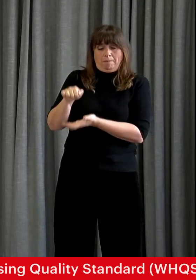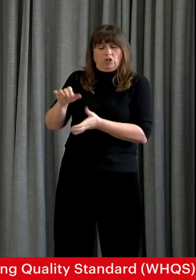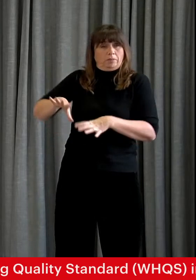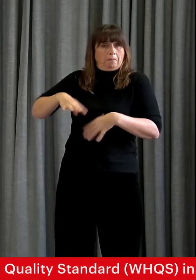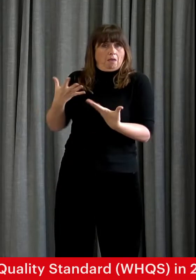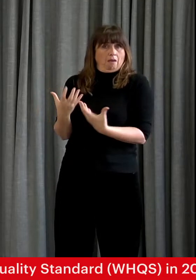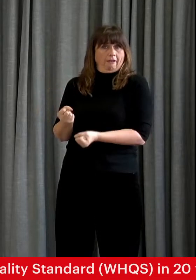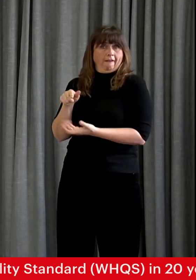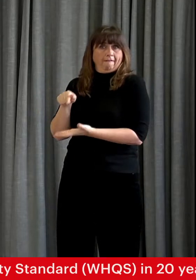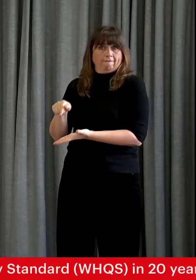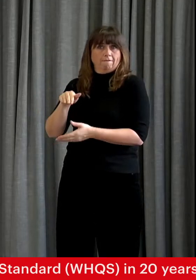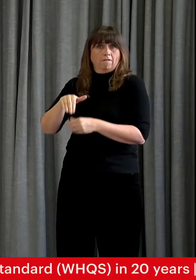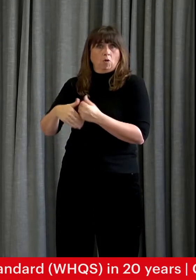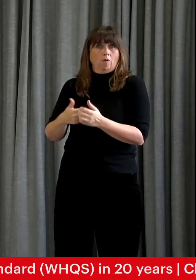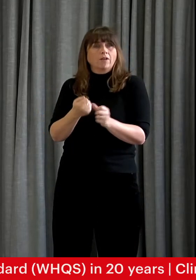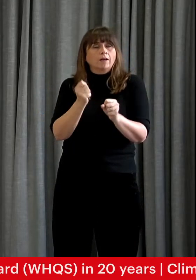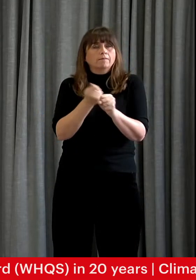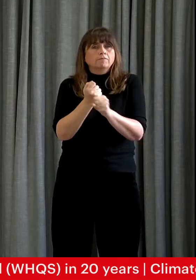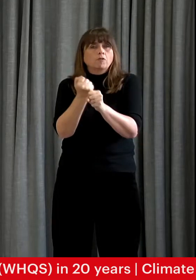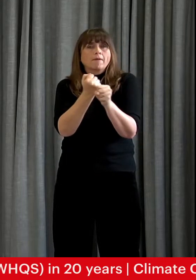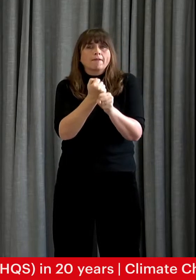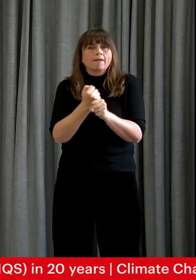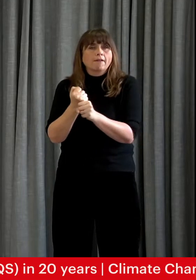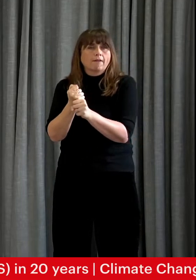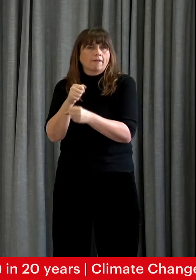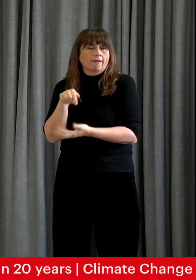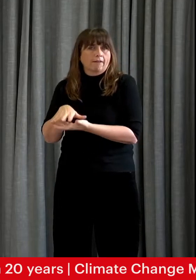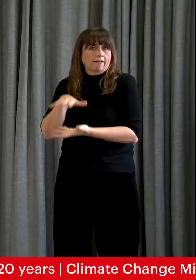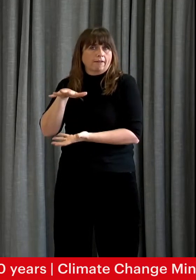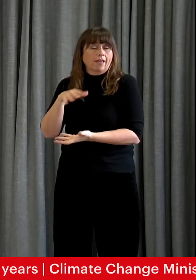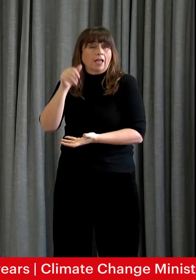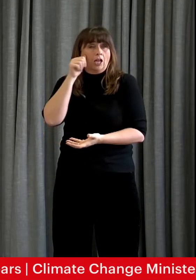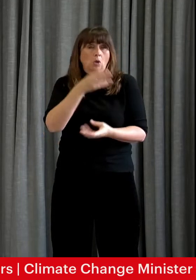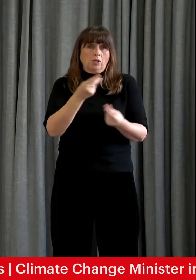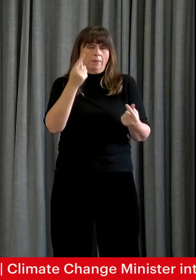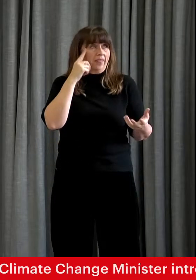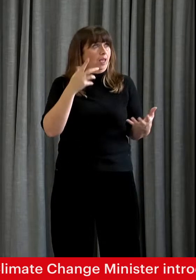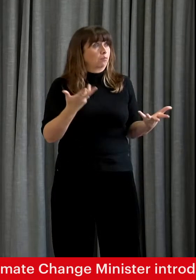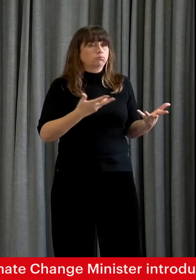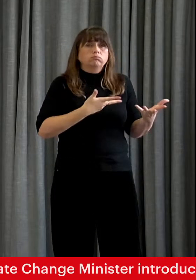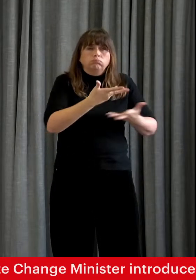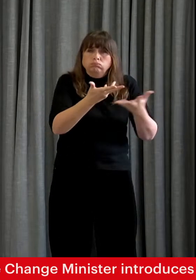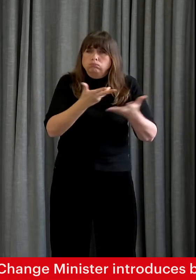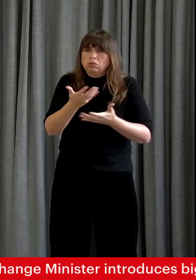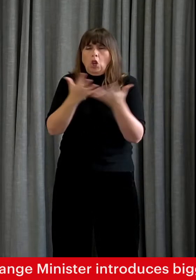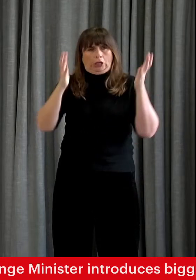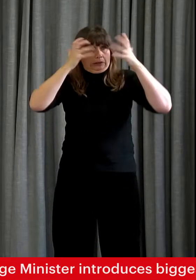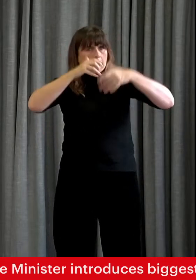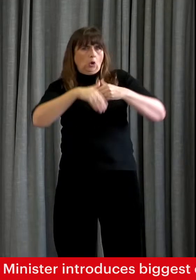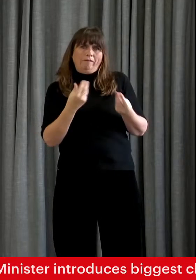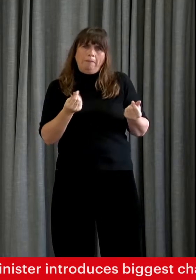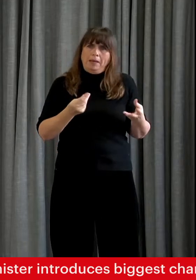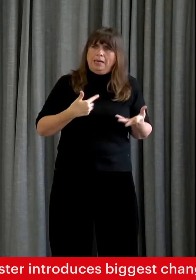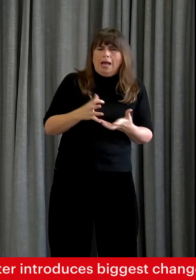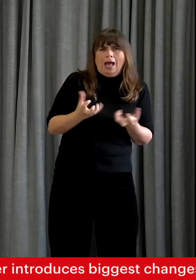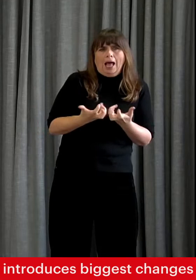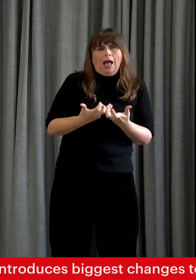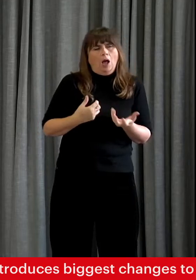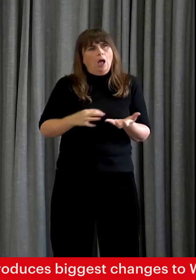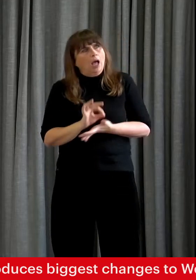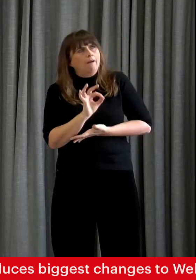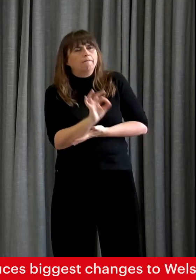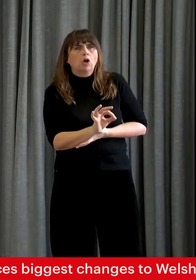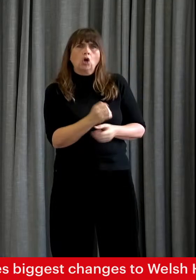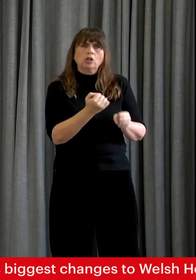allocations. I know the sector expressed concerns about the cost of meeting the standard during the consultation phase, and those concerns persist in